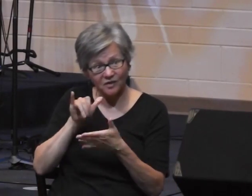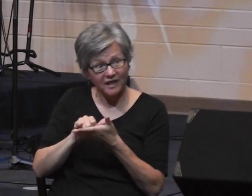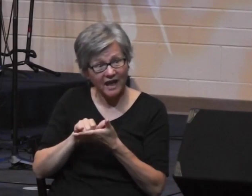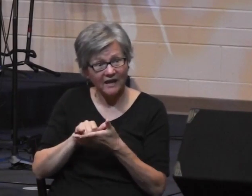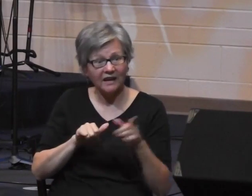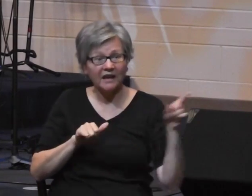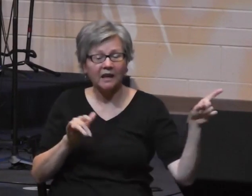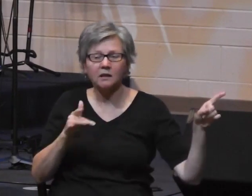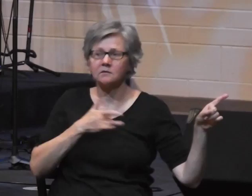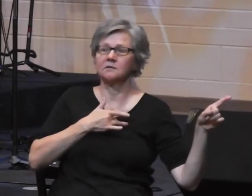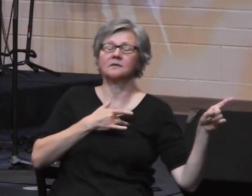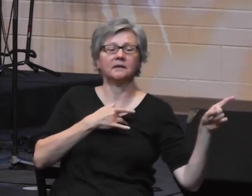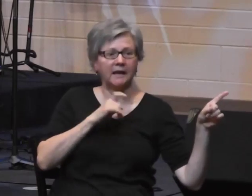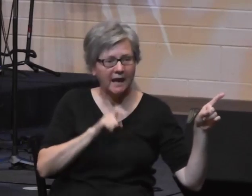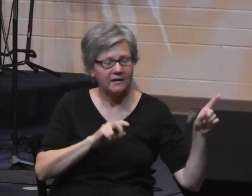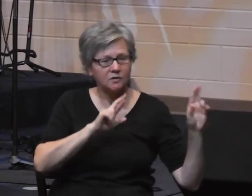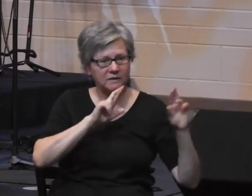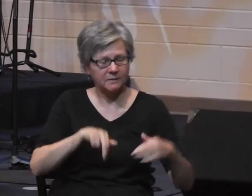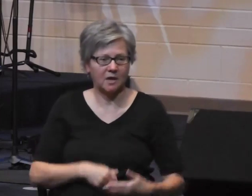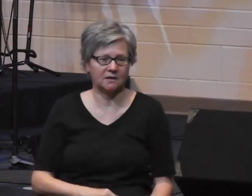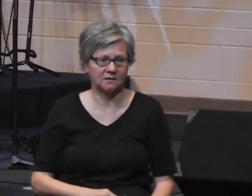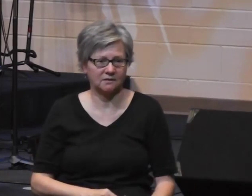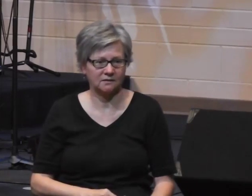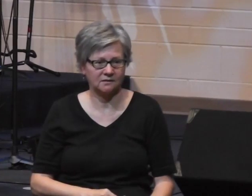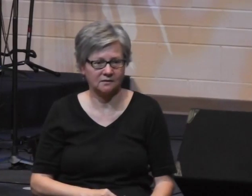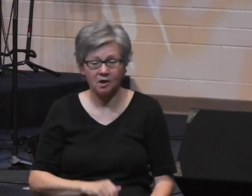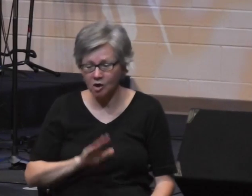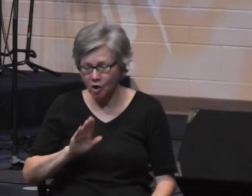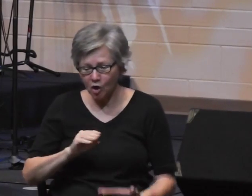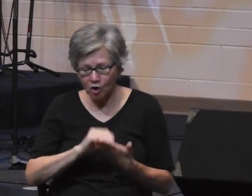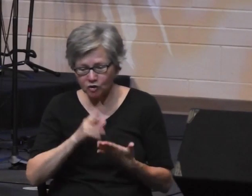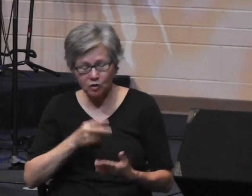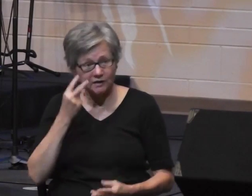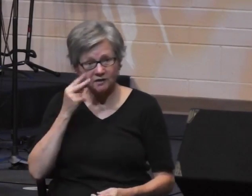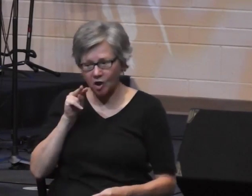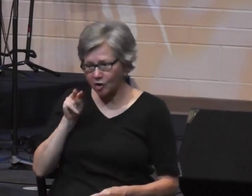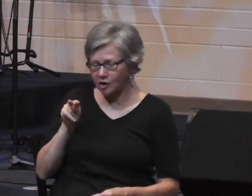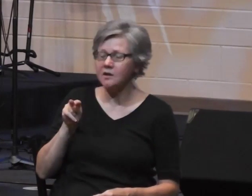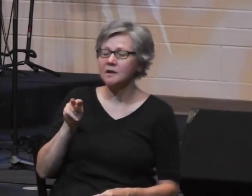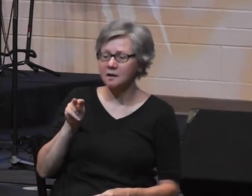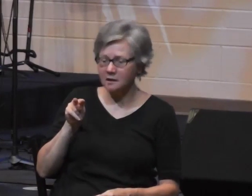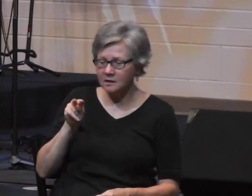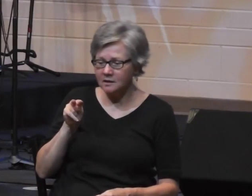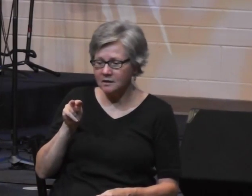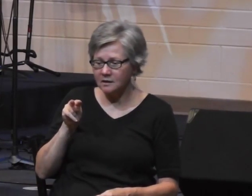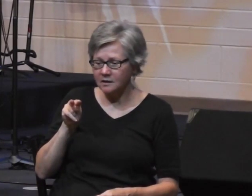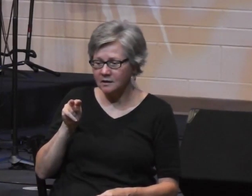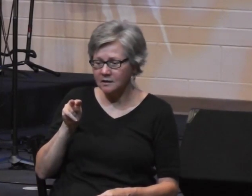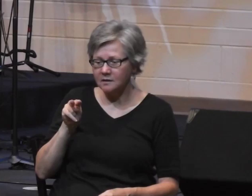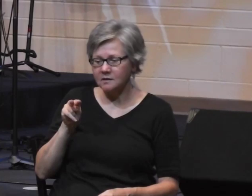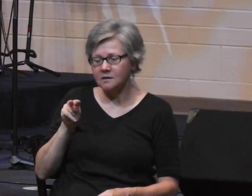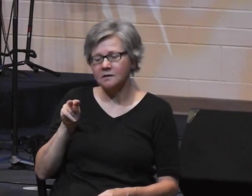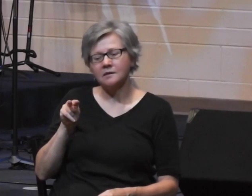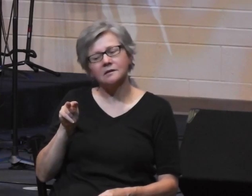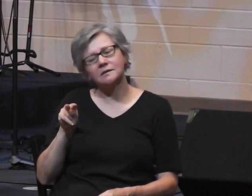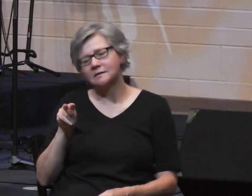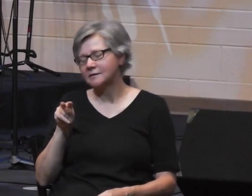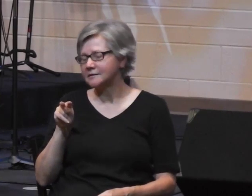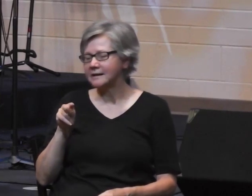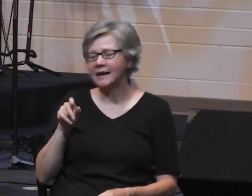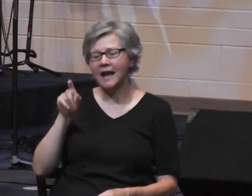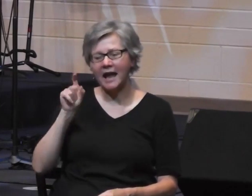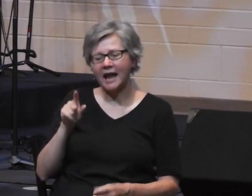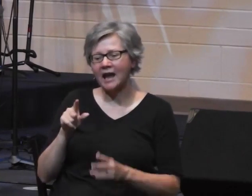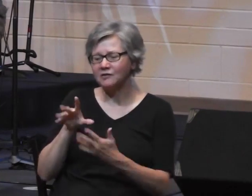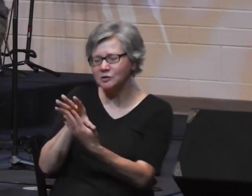moved to respond. When her student saw Christy live, the student said, I can't help but respond. And this is what Paul